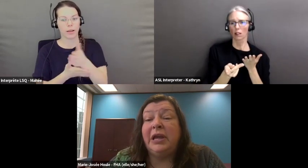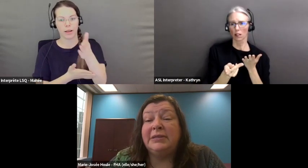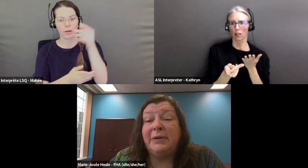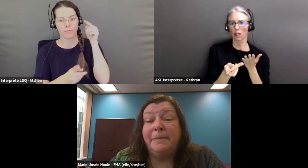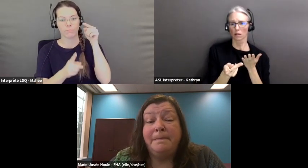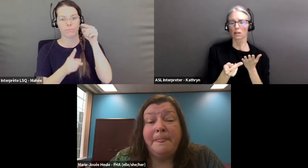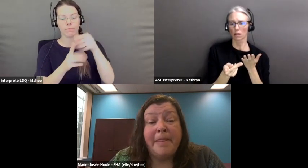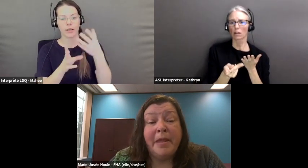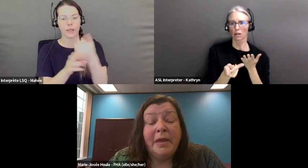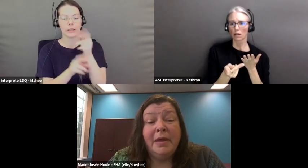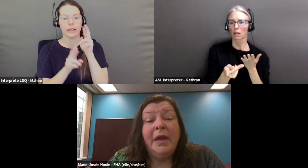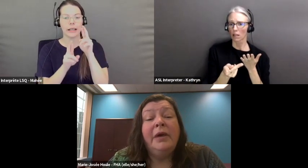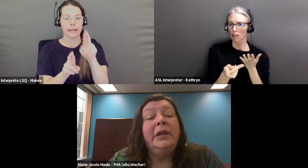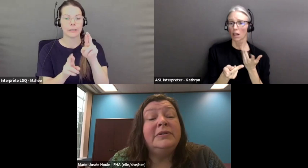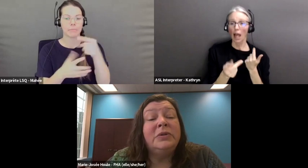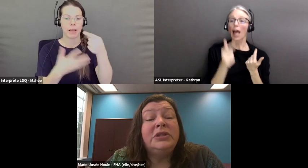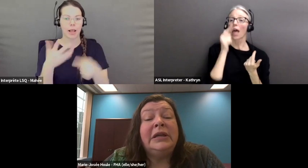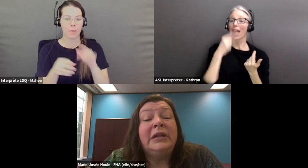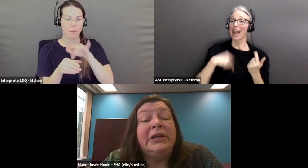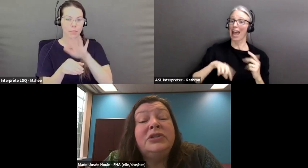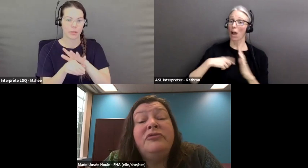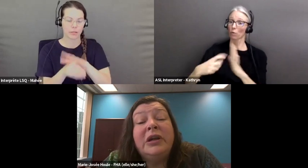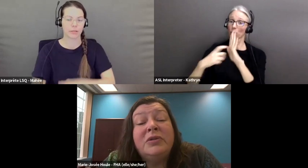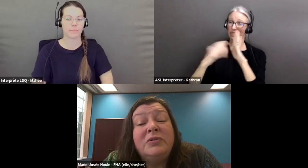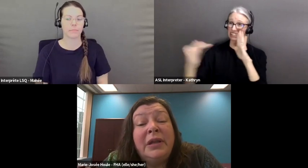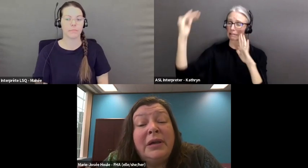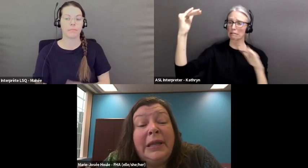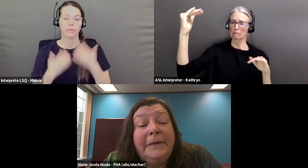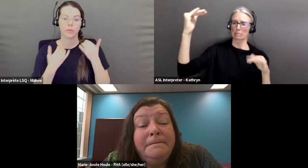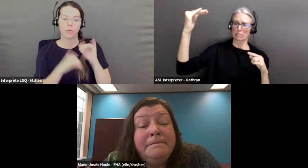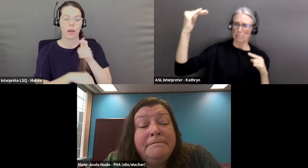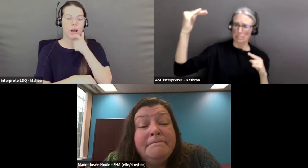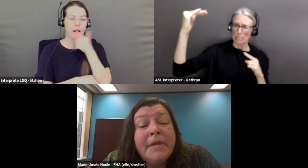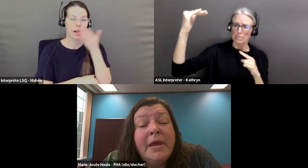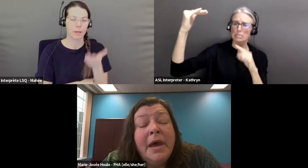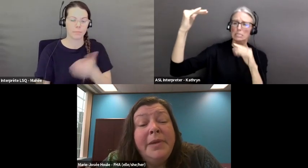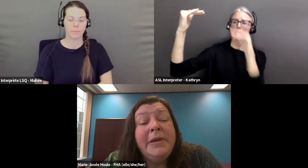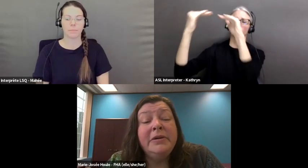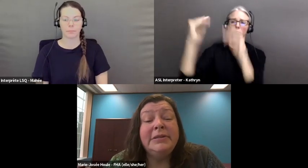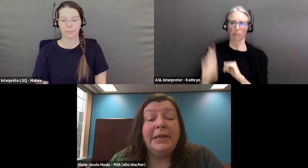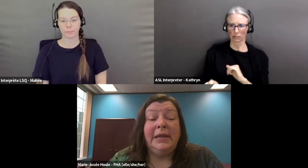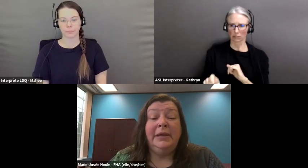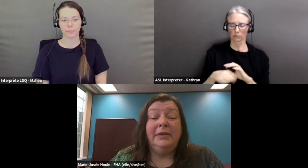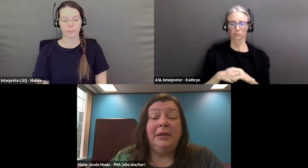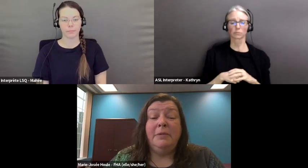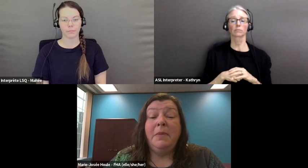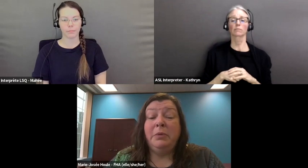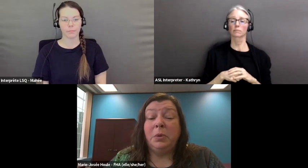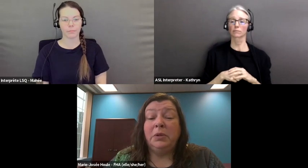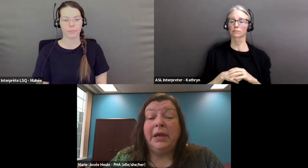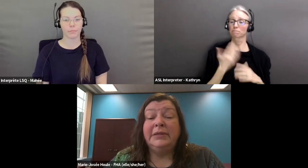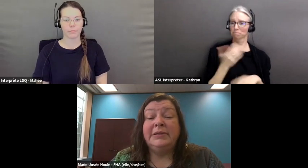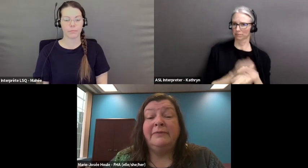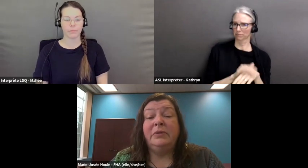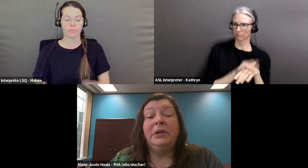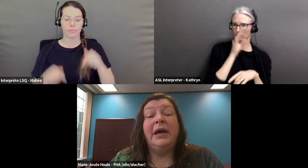nos obligations. I will now switch to English. Je vais continuer en anglais. I'm here today in my